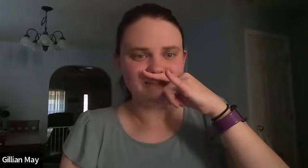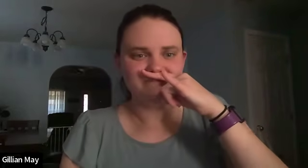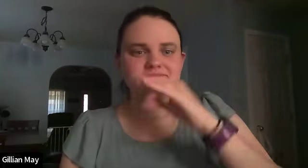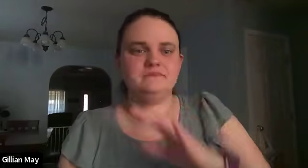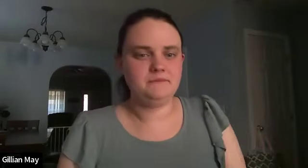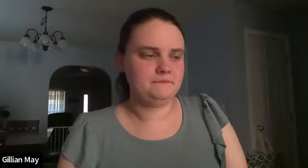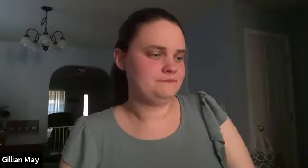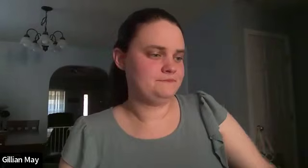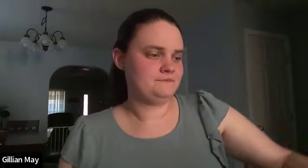Okay?